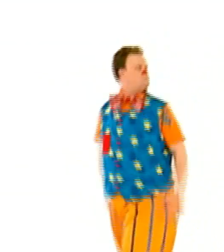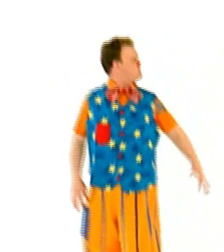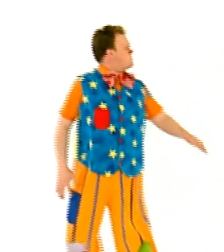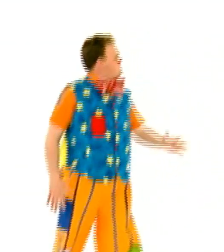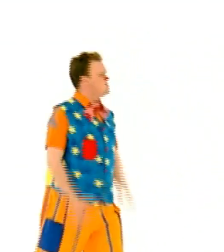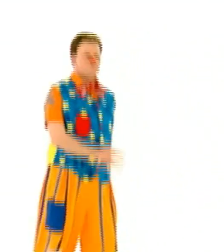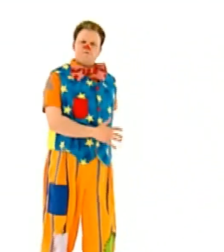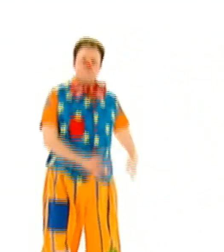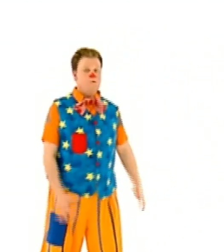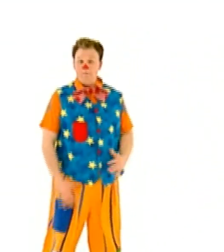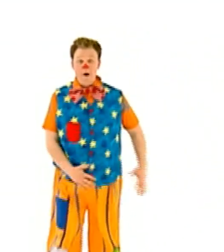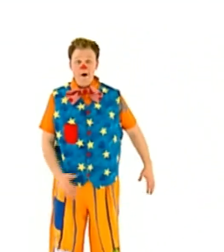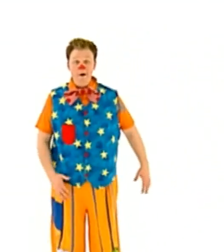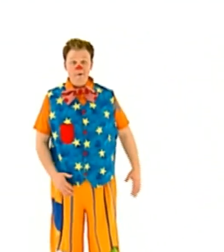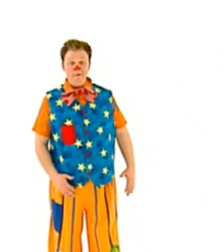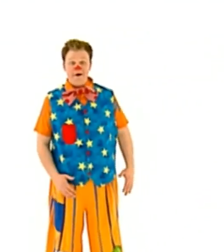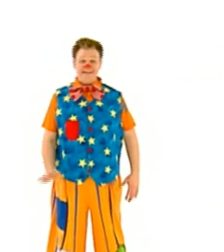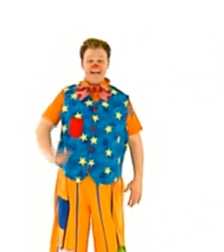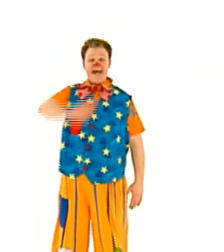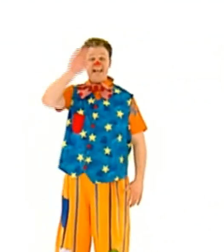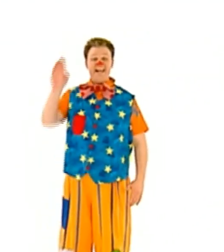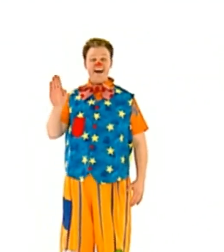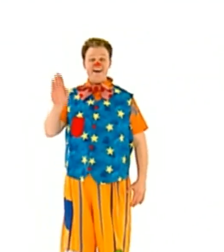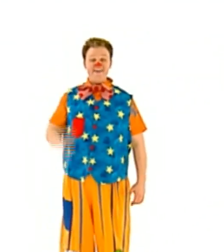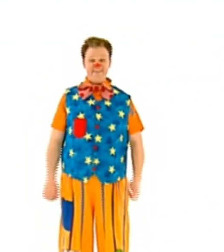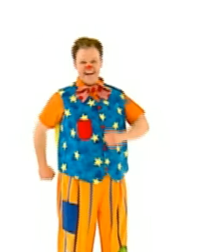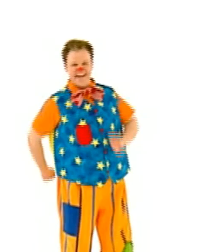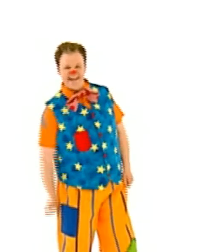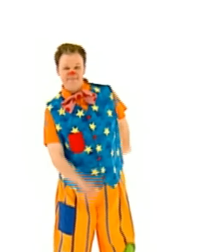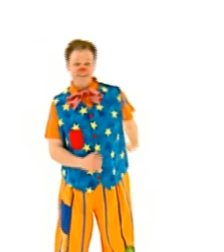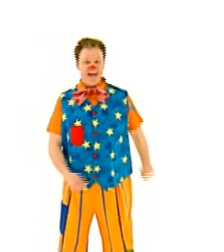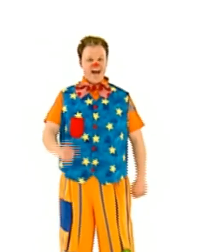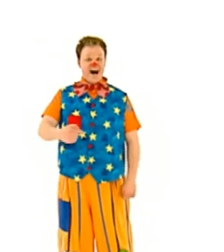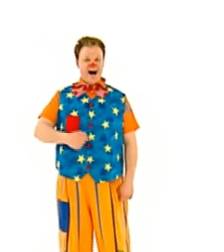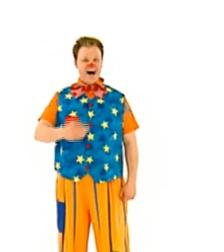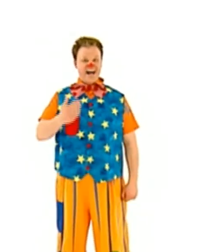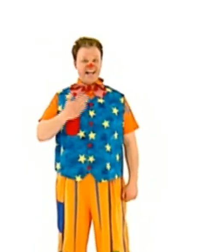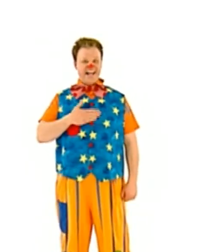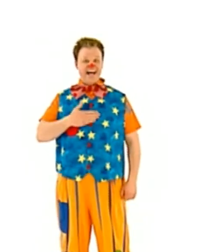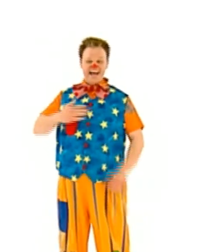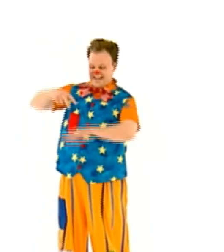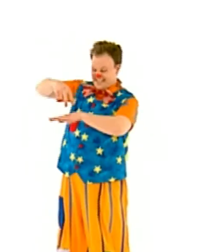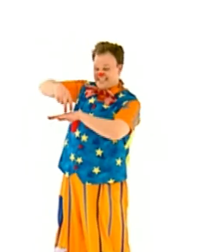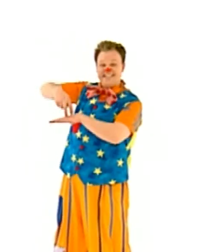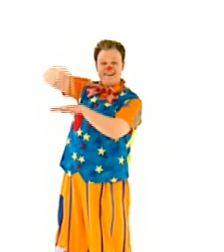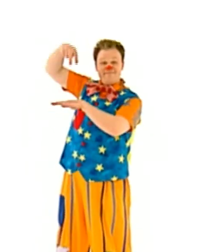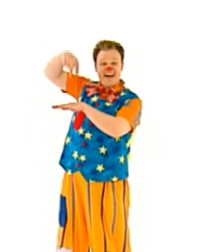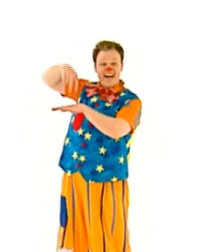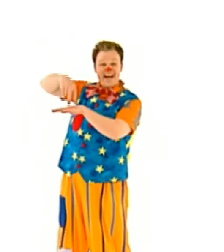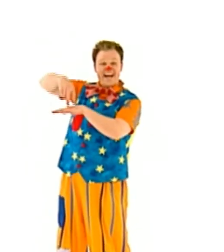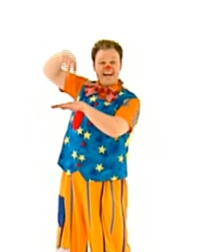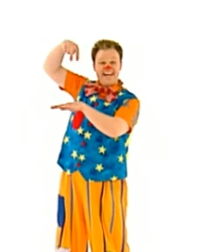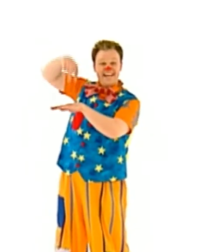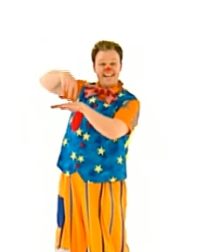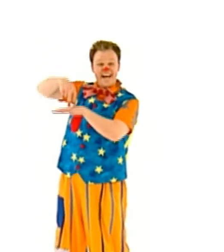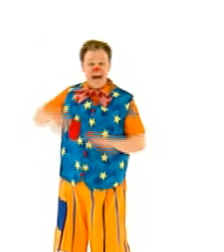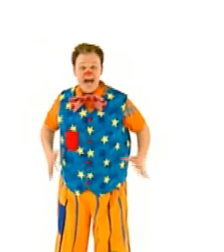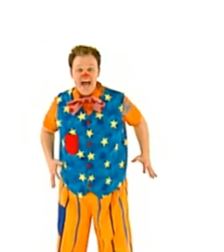Hello, Mr. Tumble. Oh, hello. I like jumping. Jumping, Mr.